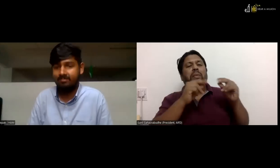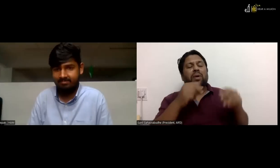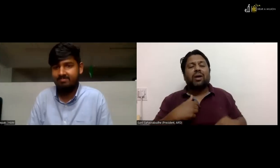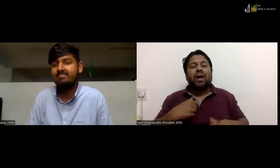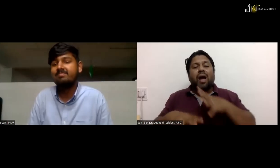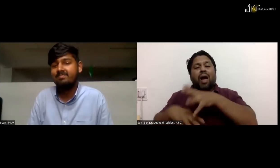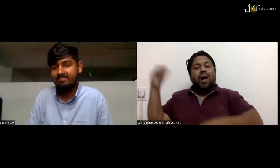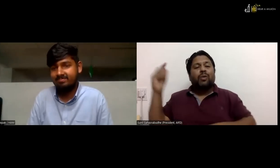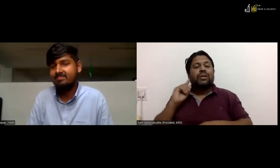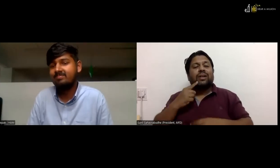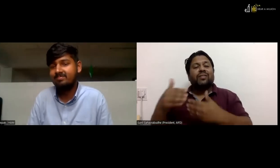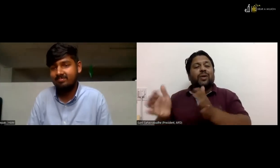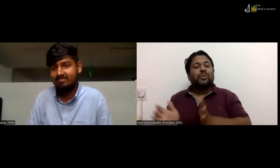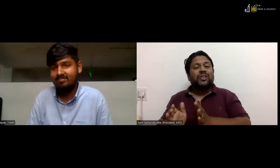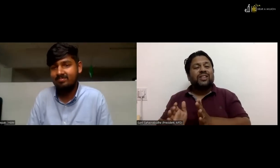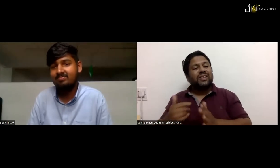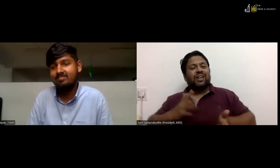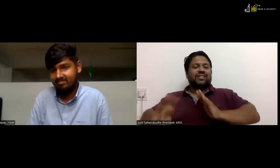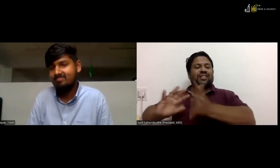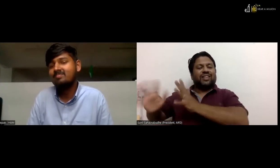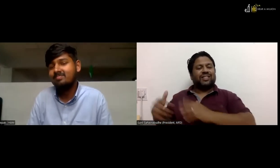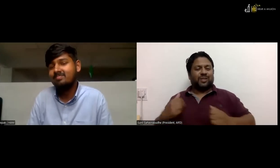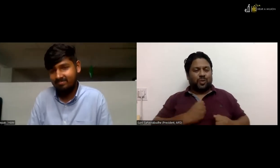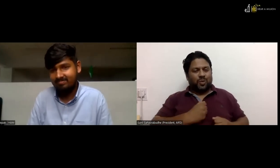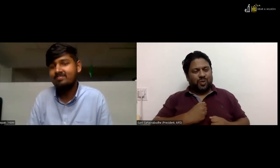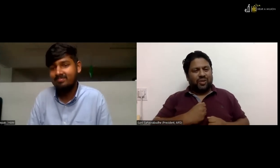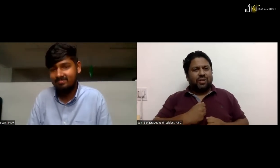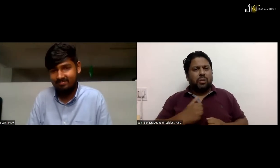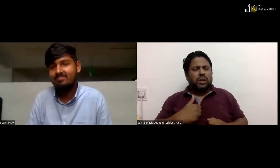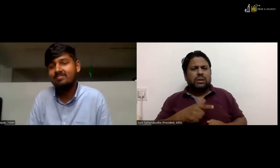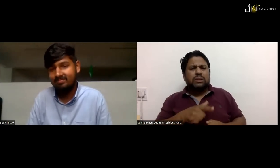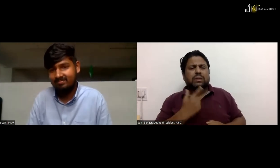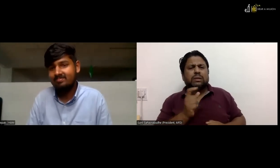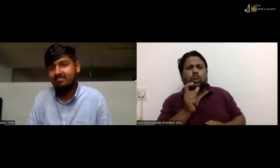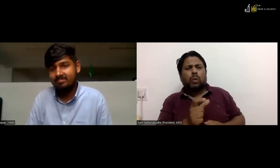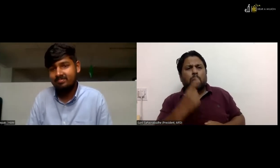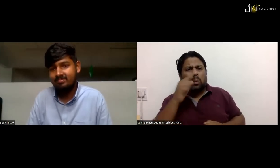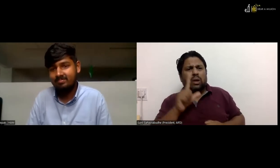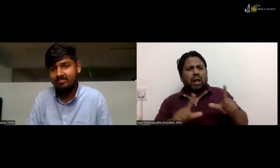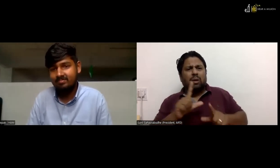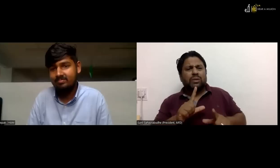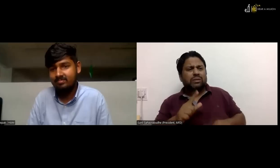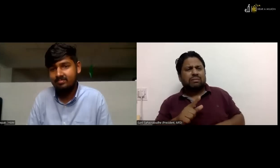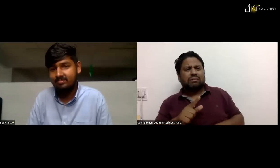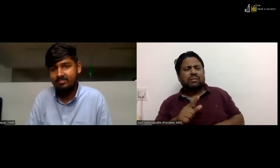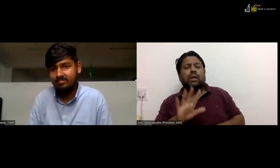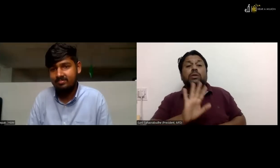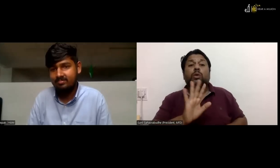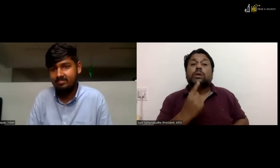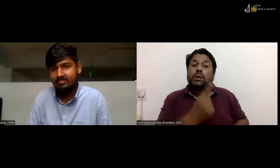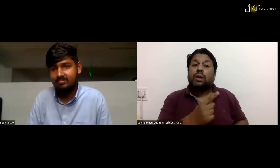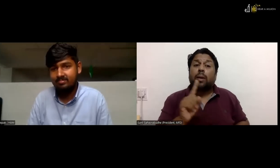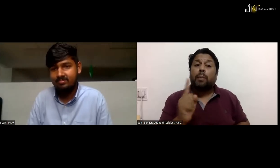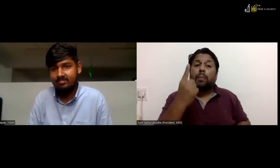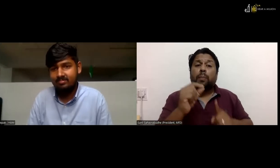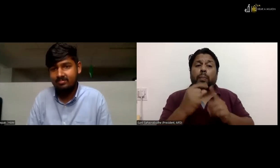people who says that hearing persons, in the deaf community, I use sign language. So